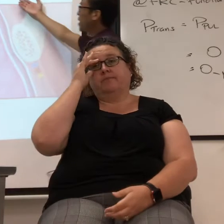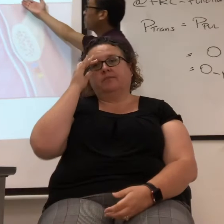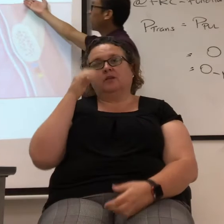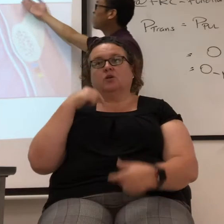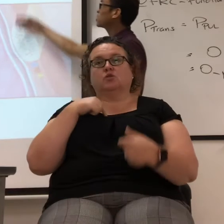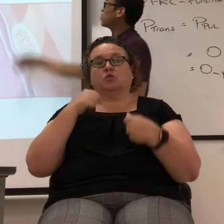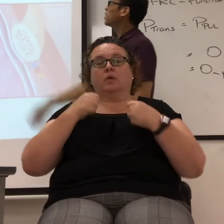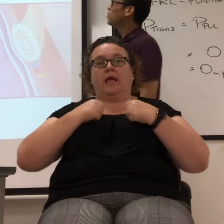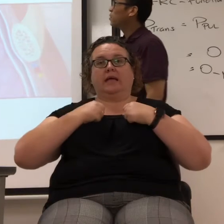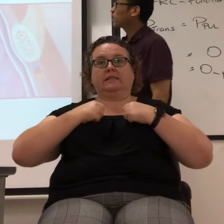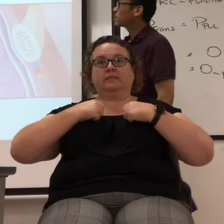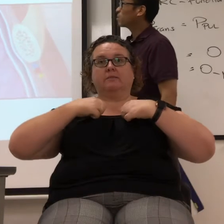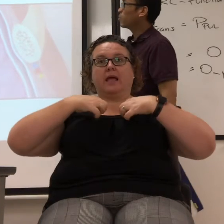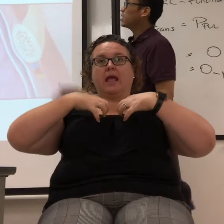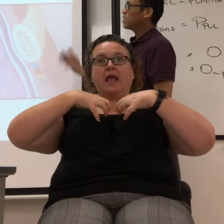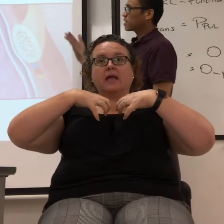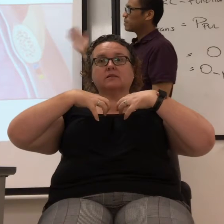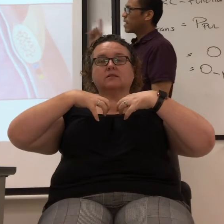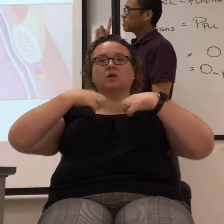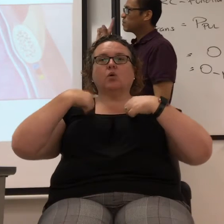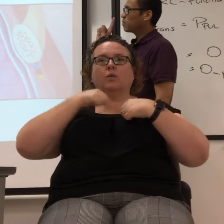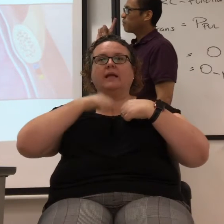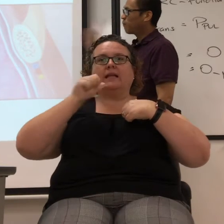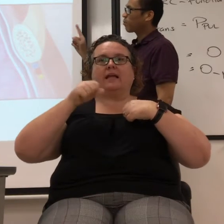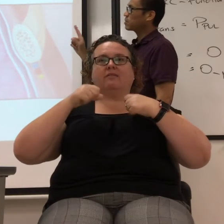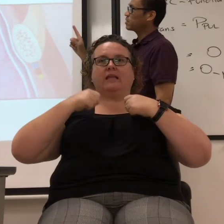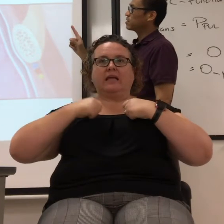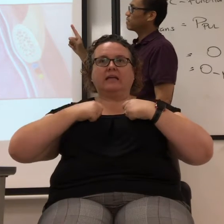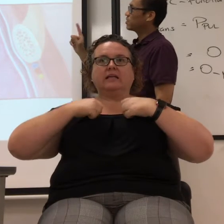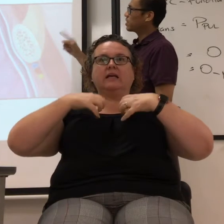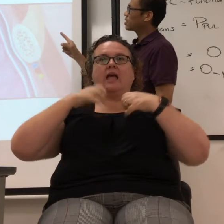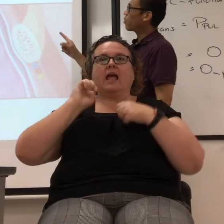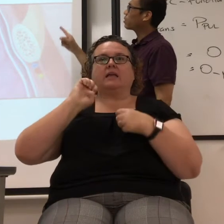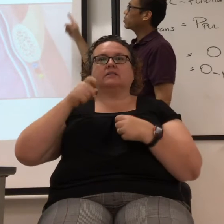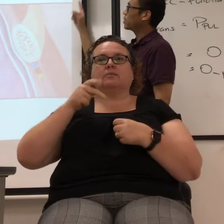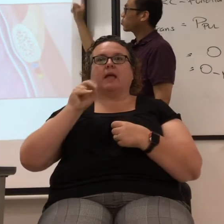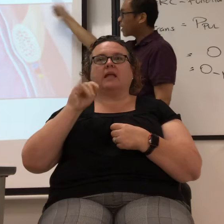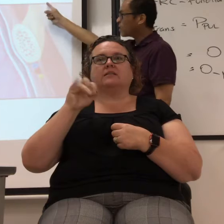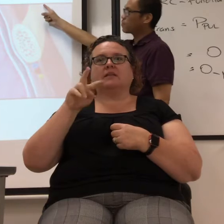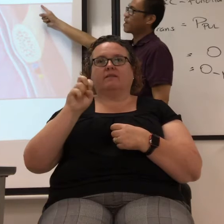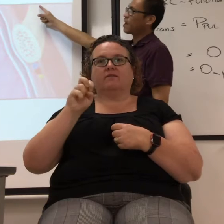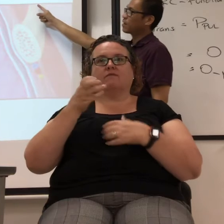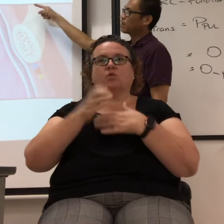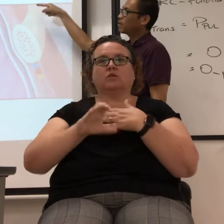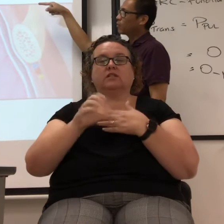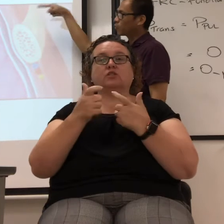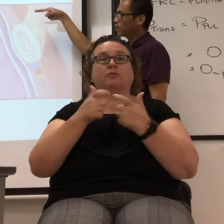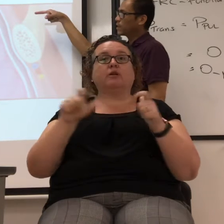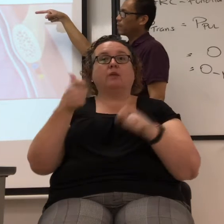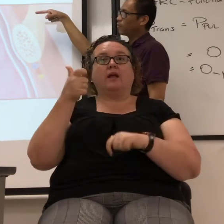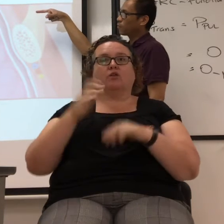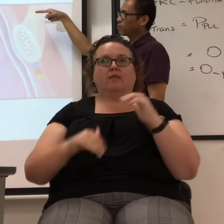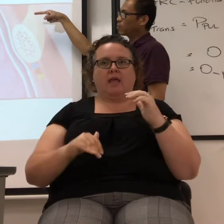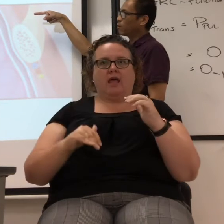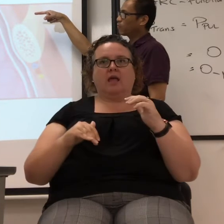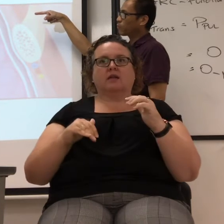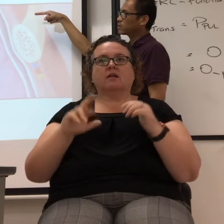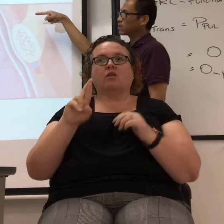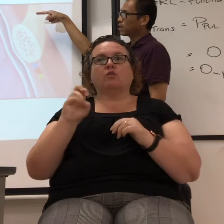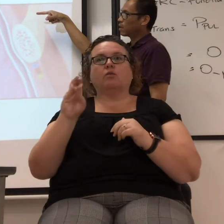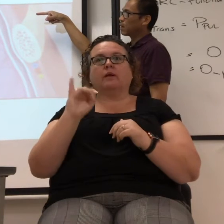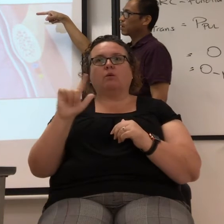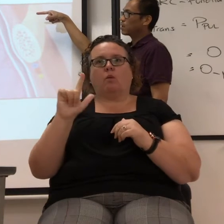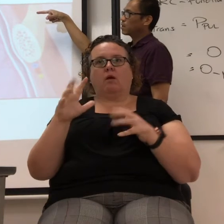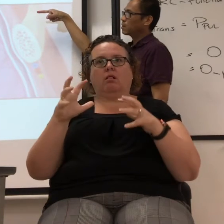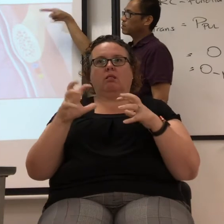to expand the lungs, we need the expansive forces of the chest wall to be greater than the recoil